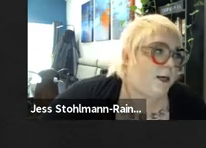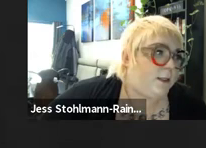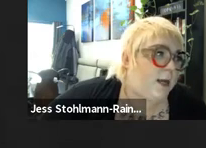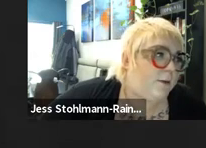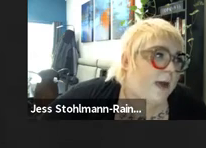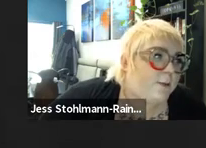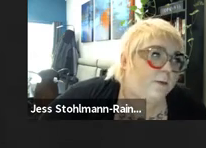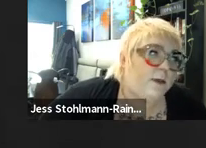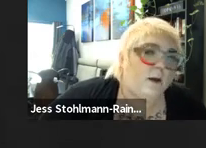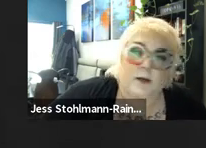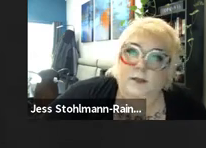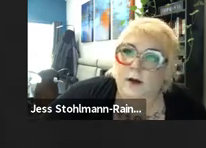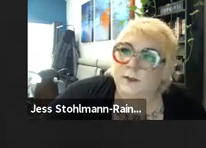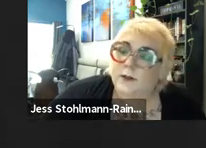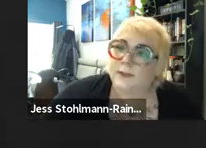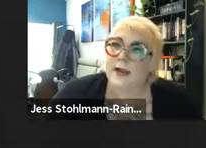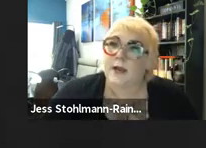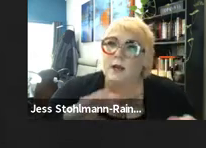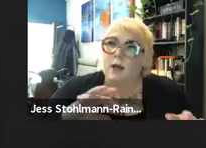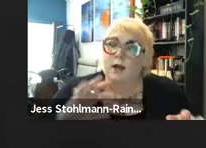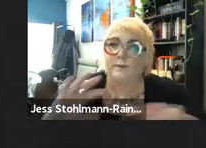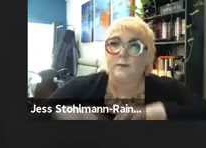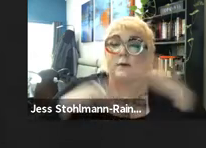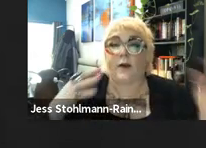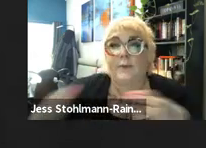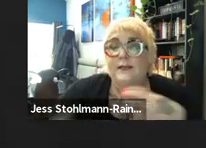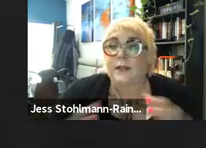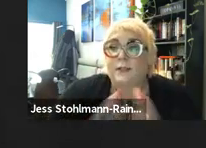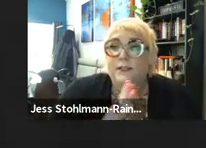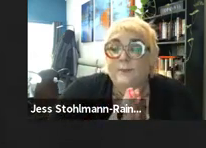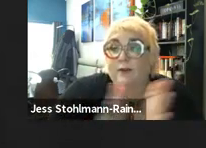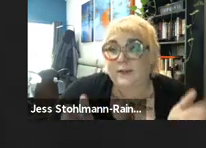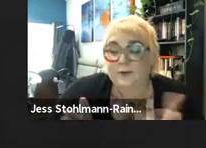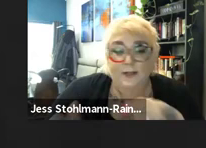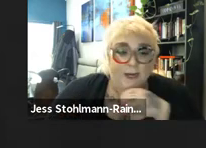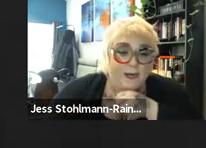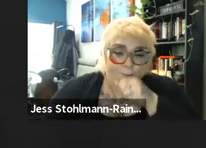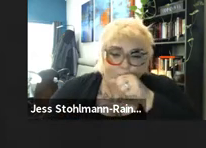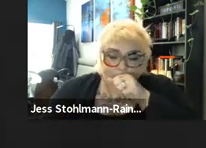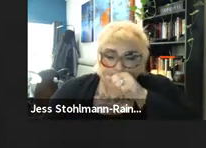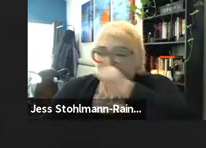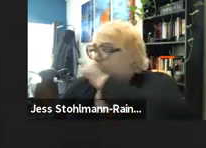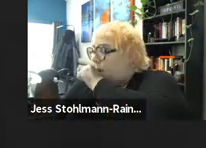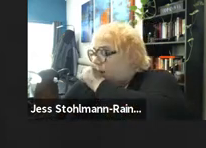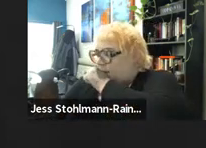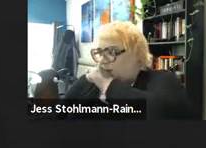there's enmeshment with the carceral state um so one of our big discussions is about differentiating